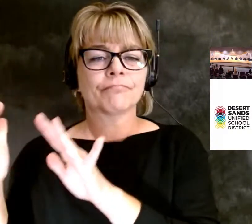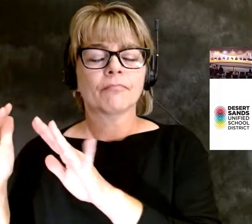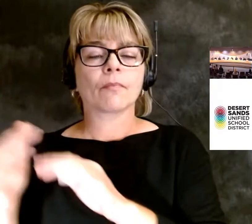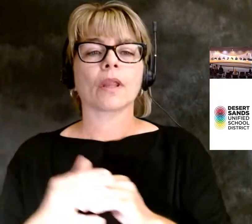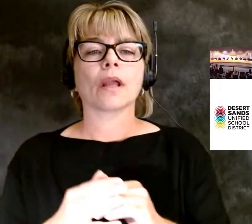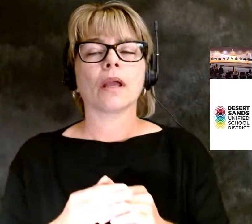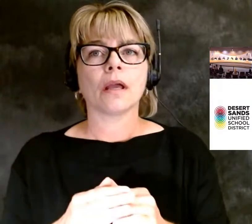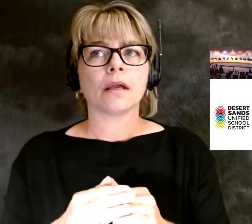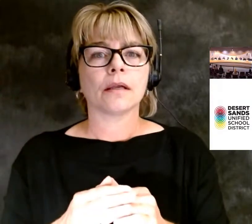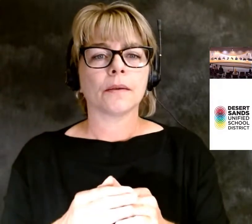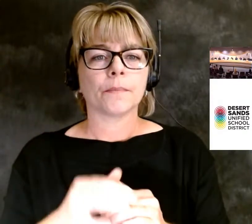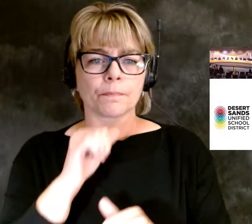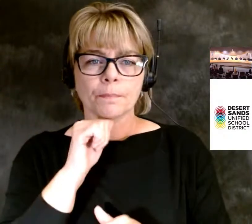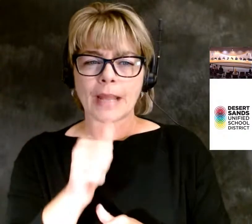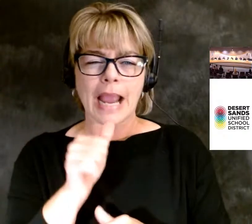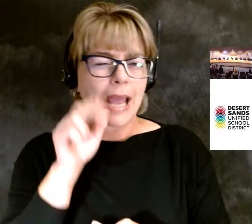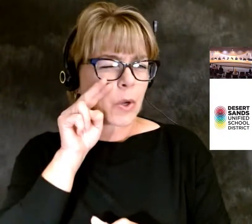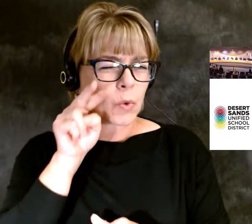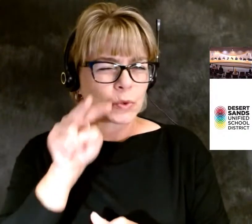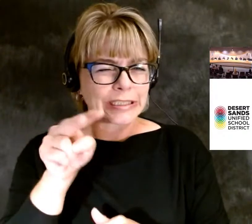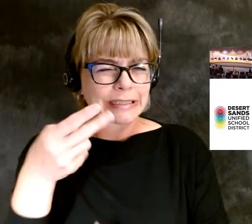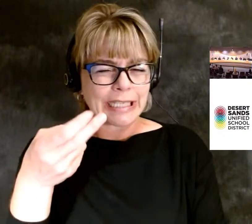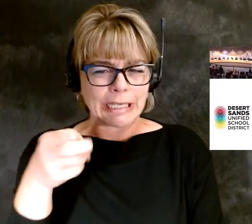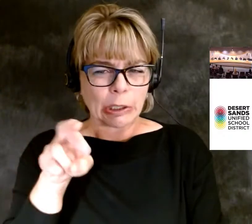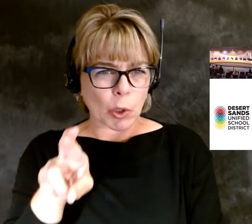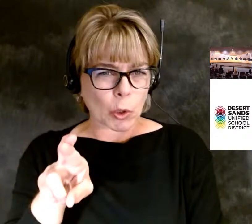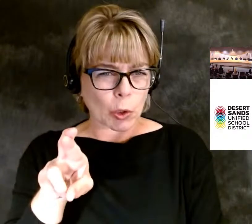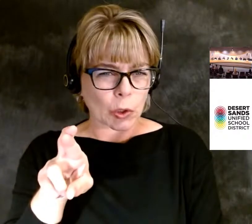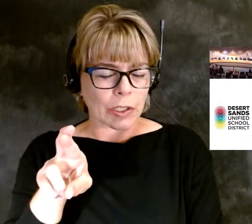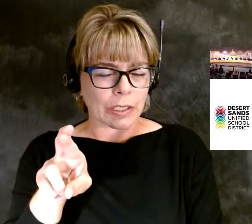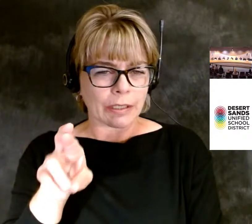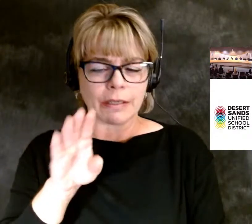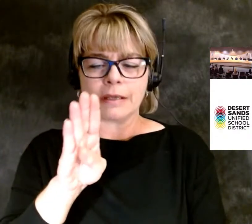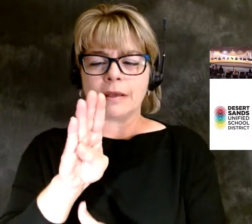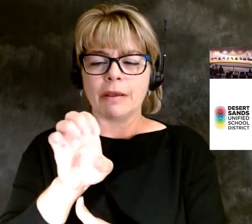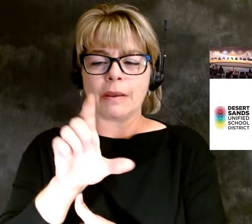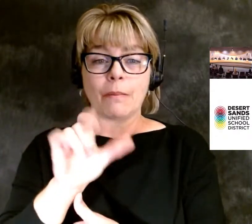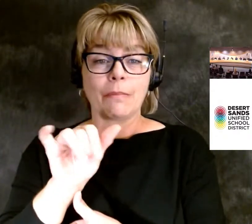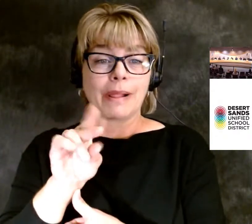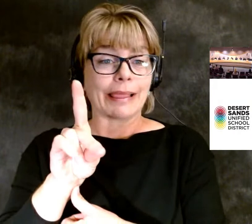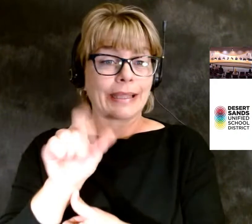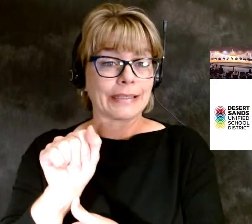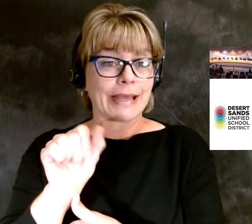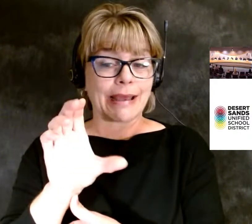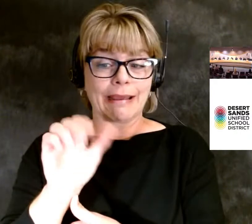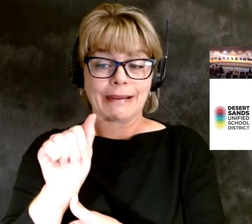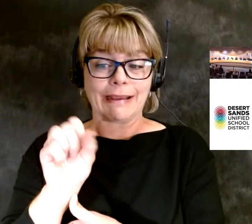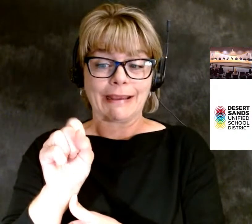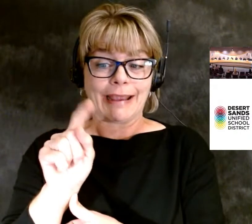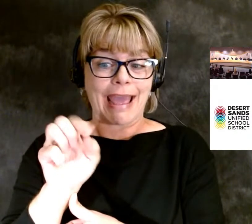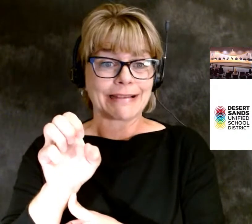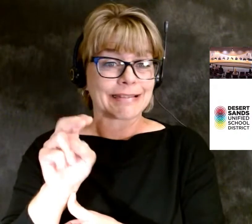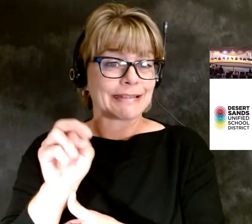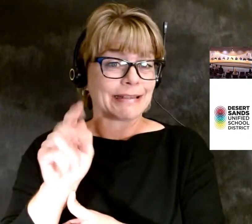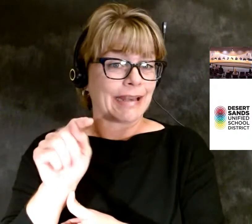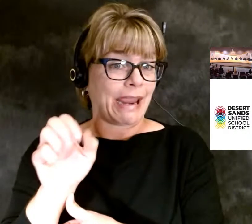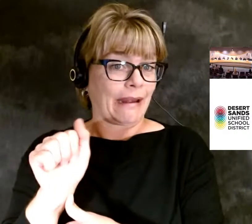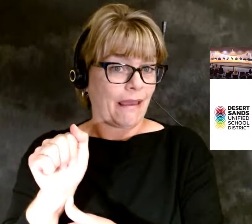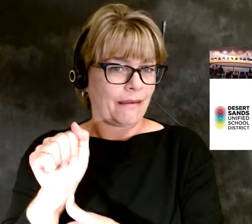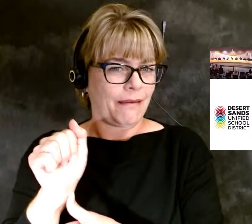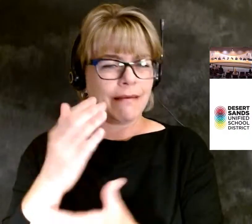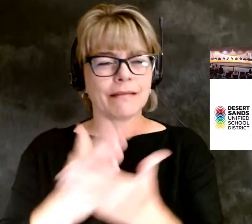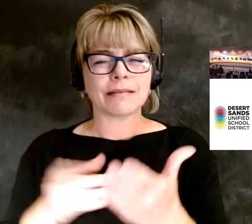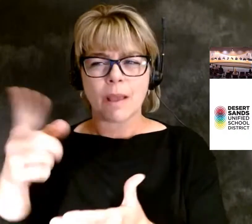I don't see her here, but maybe she snuck in. Belinda Castaneda, some of you might have seen her article in the